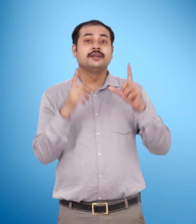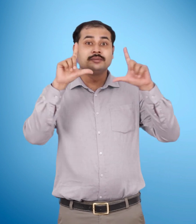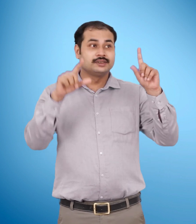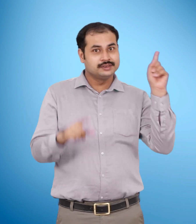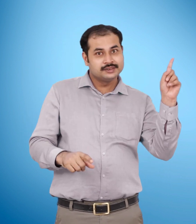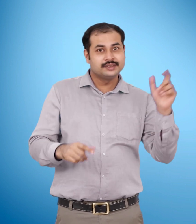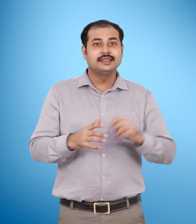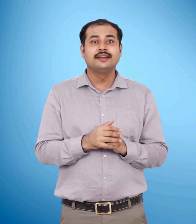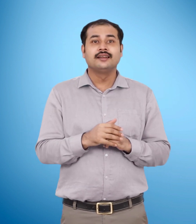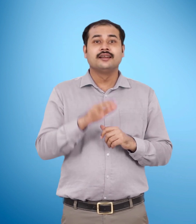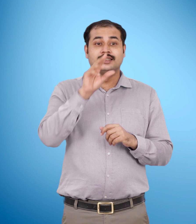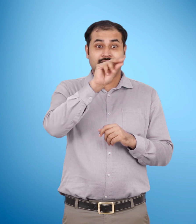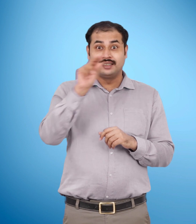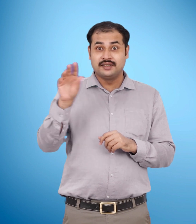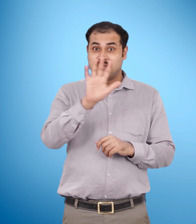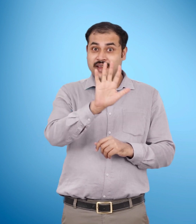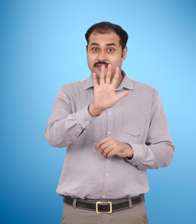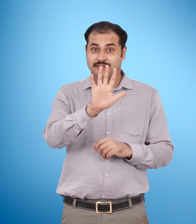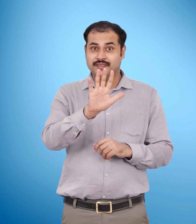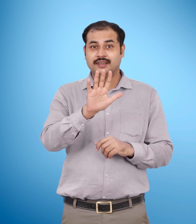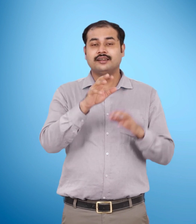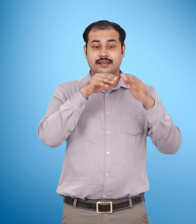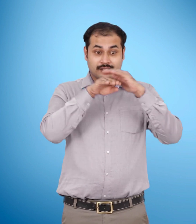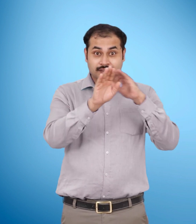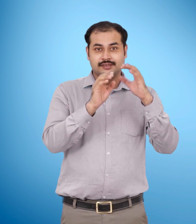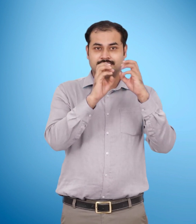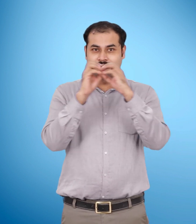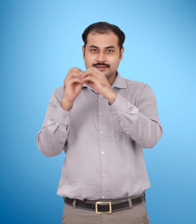Here you can see 5 stars with 5 different alphabets.